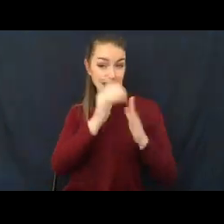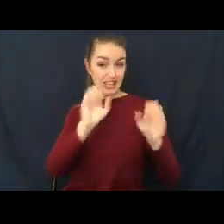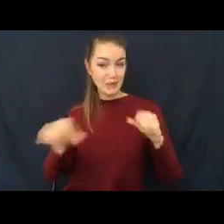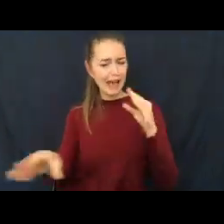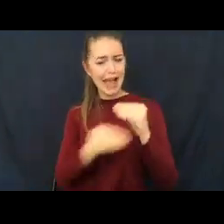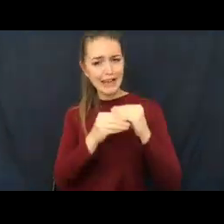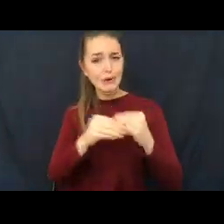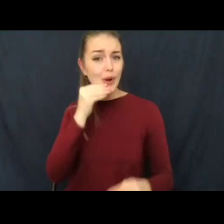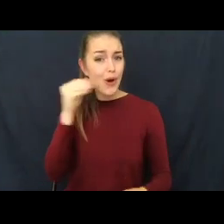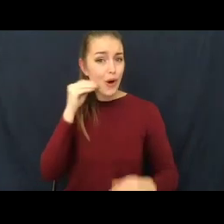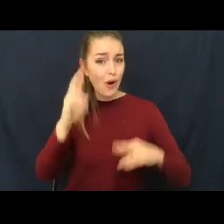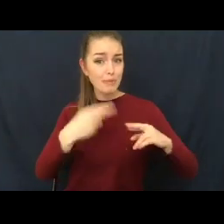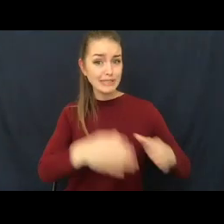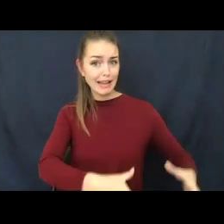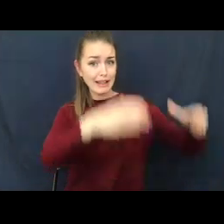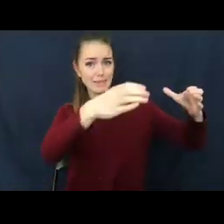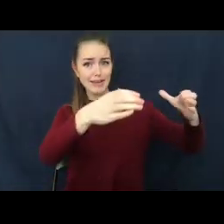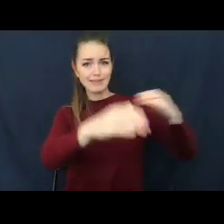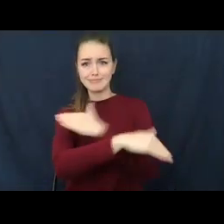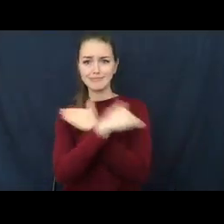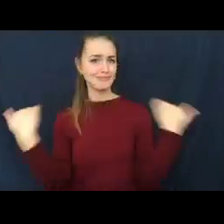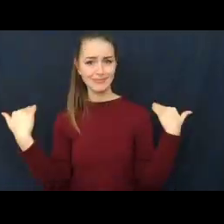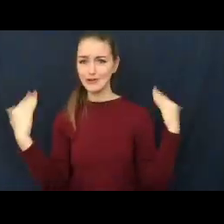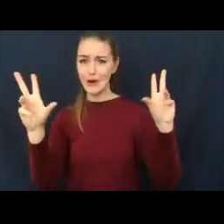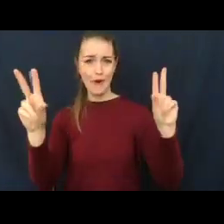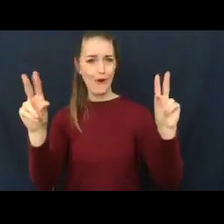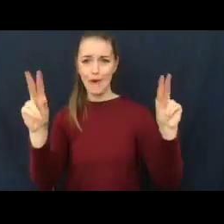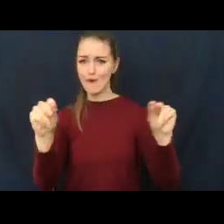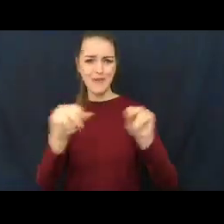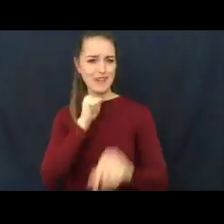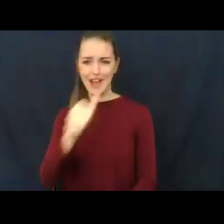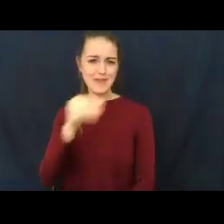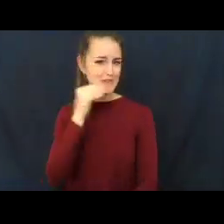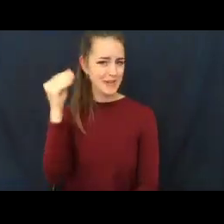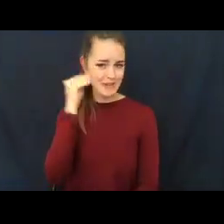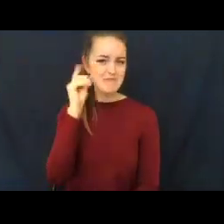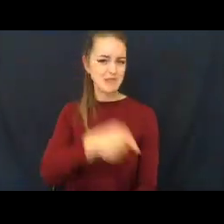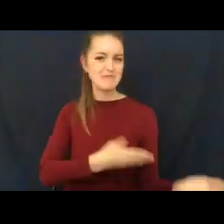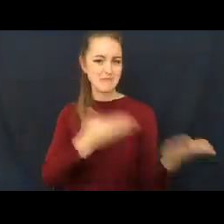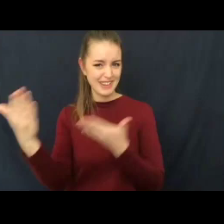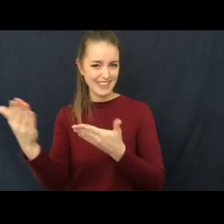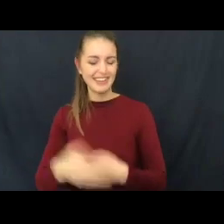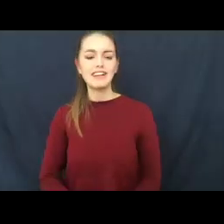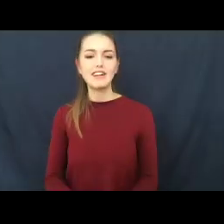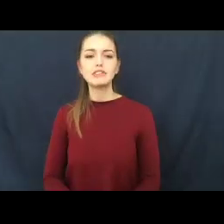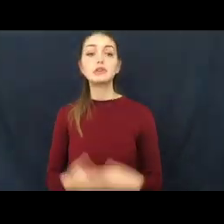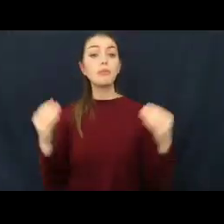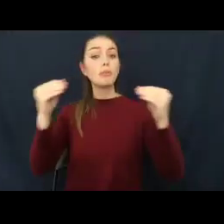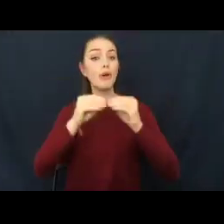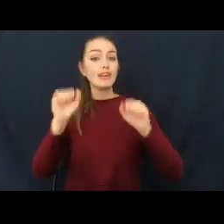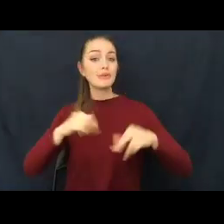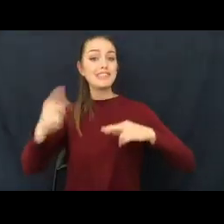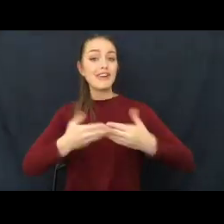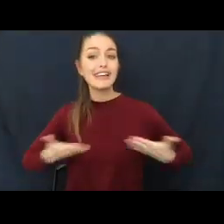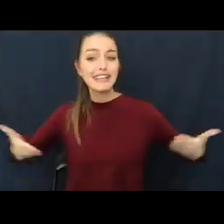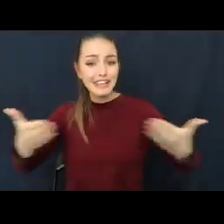bin at home? Absolutely. Absolutely not. So there's way more that you can recycle here at the transfer